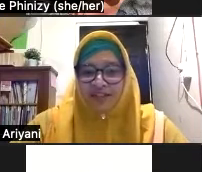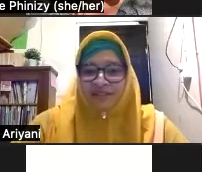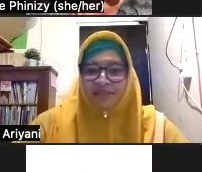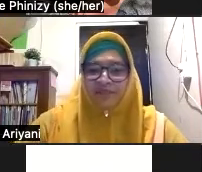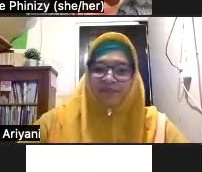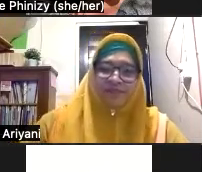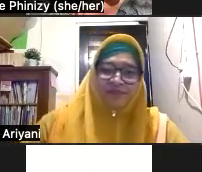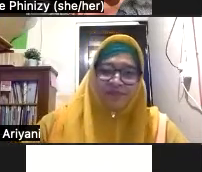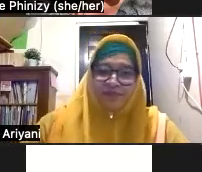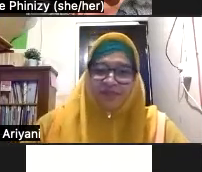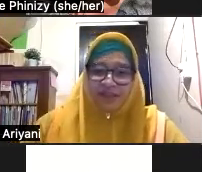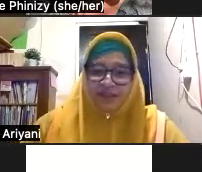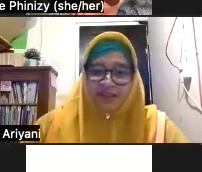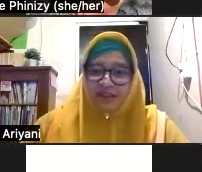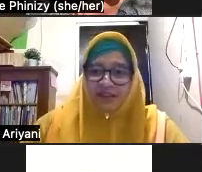recorded.